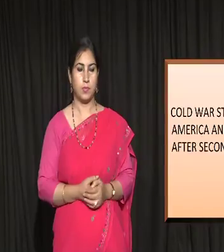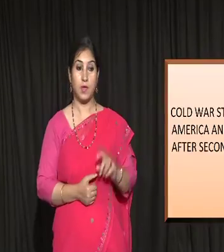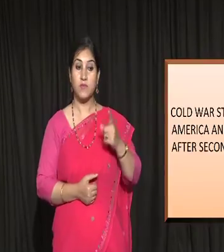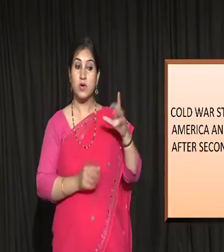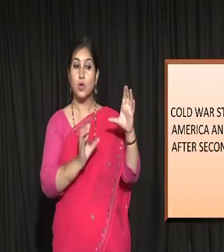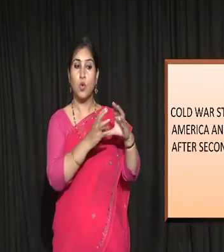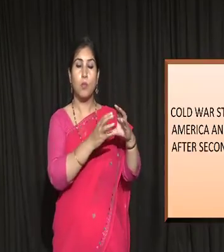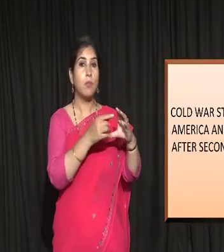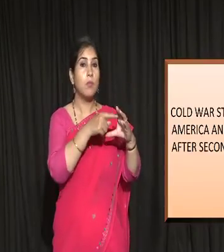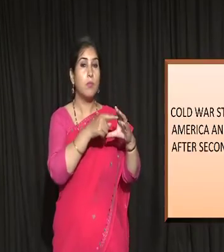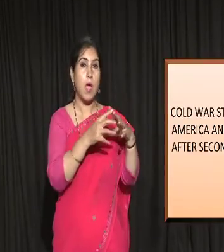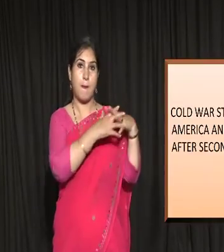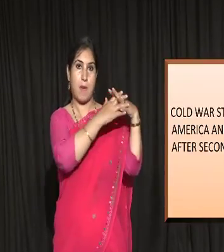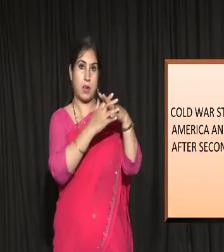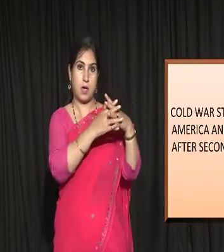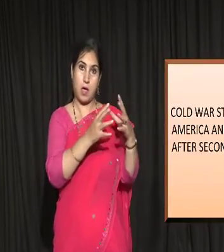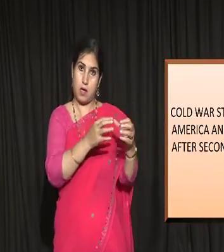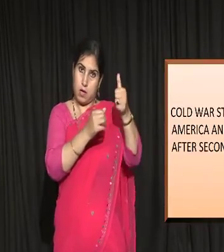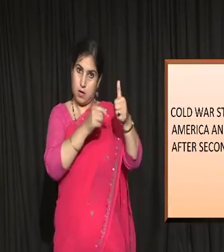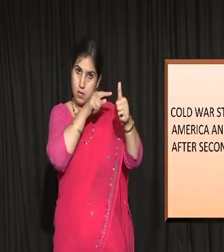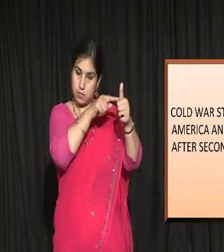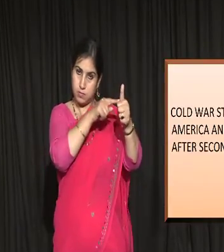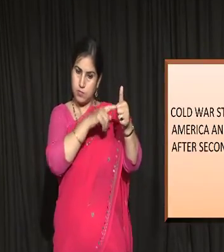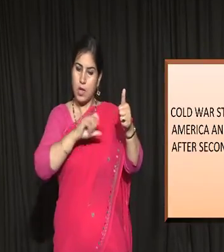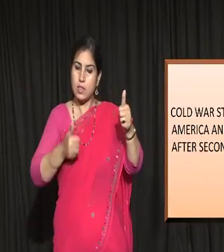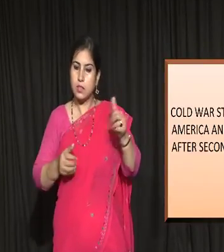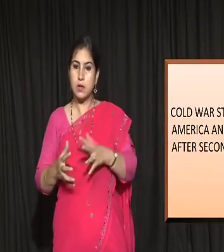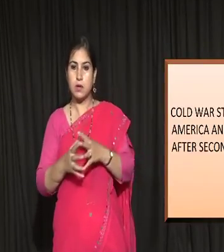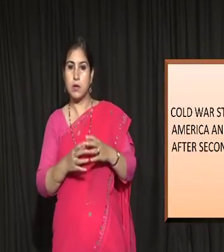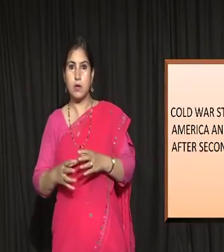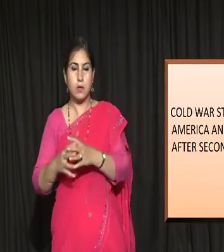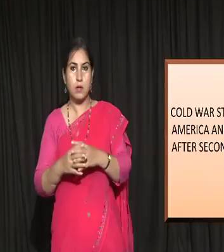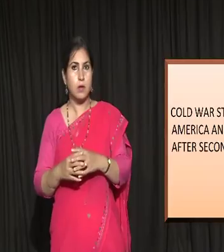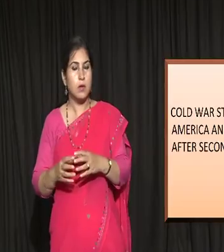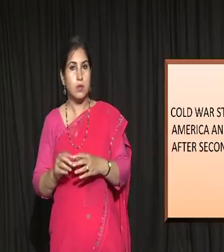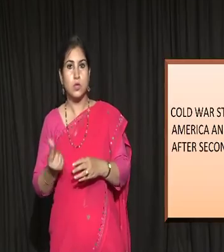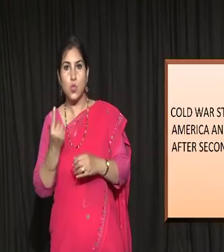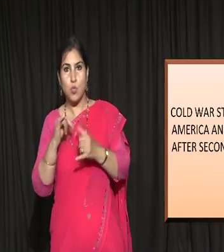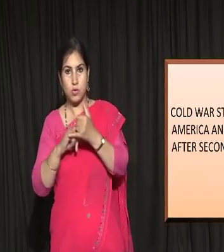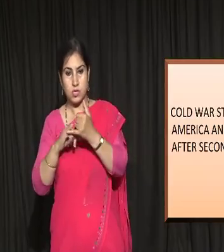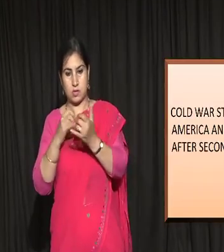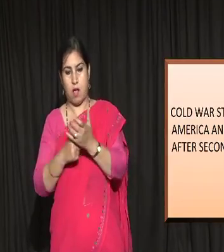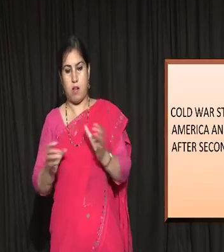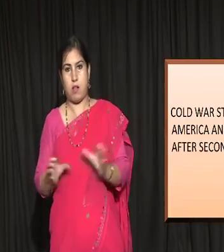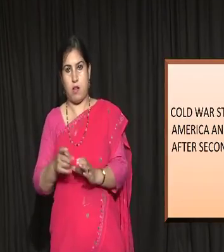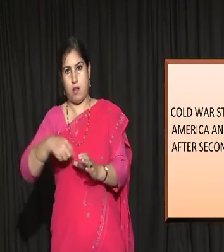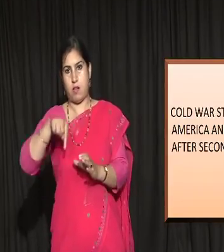One camp was led by America and the other was led by USSR.